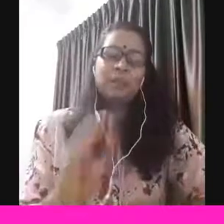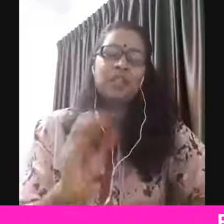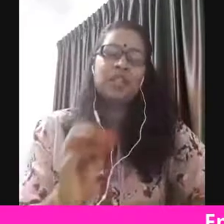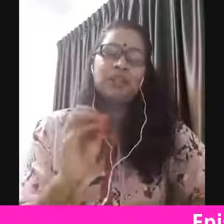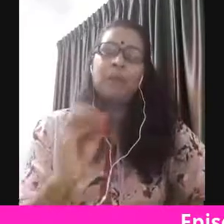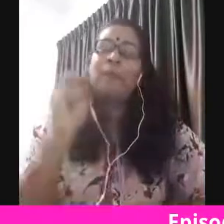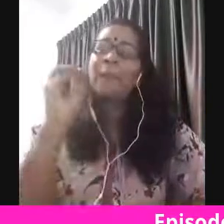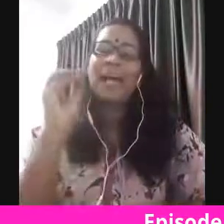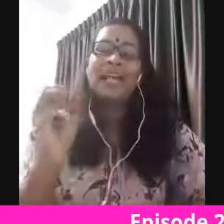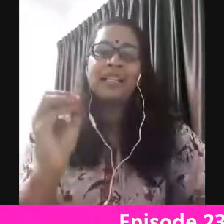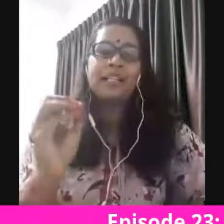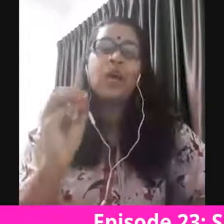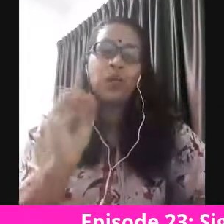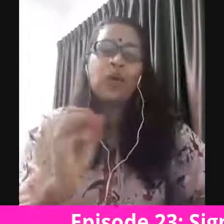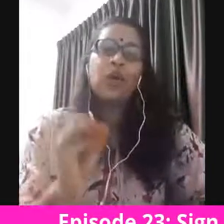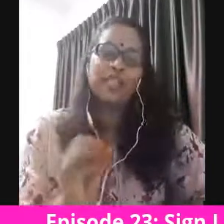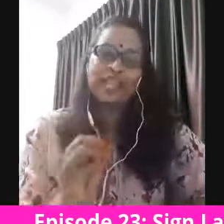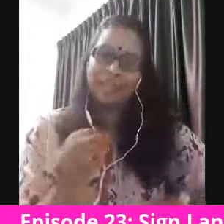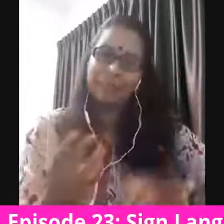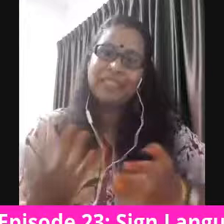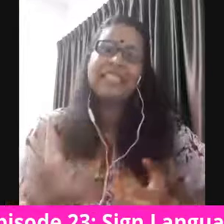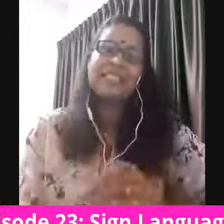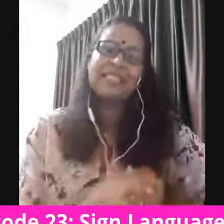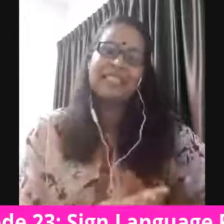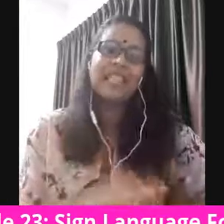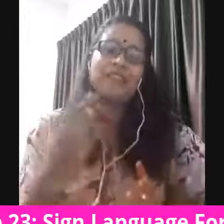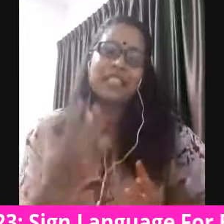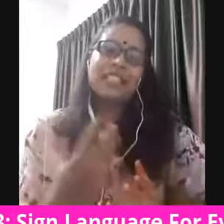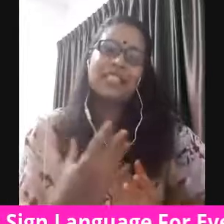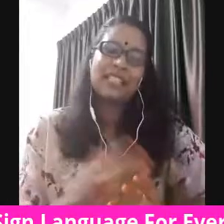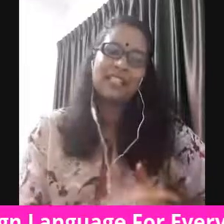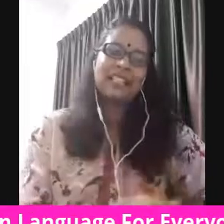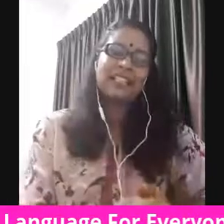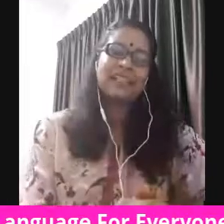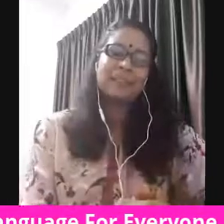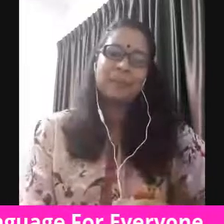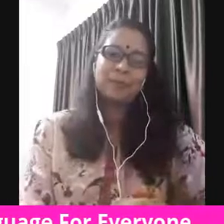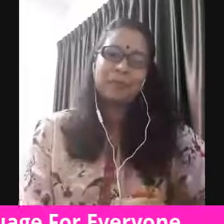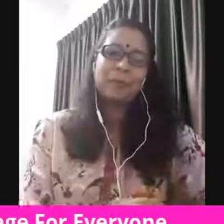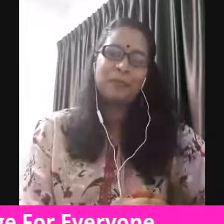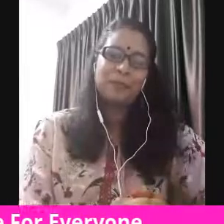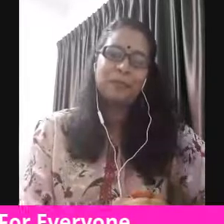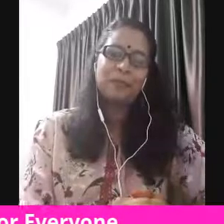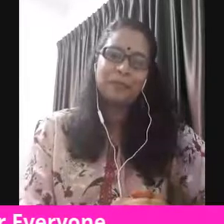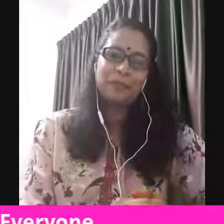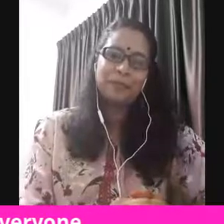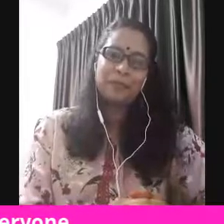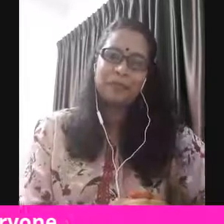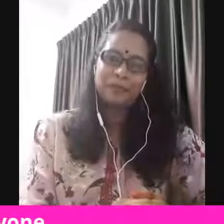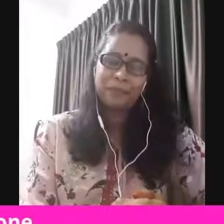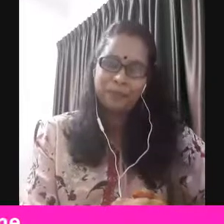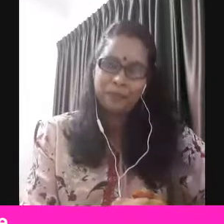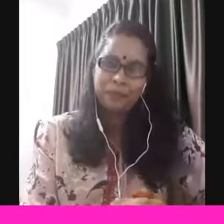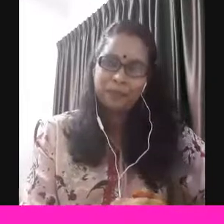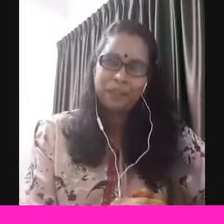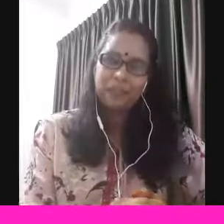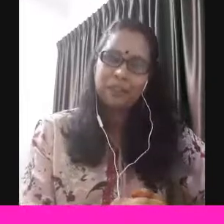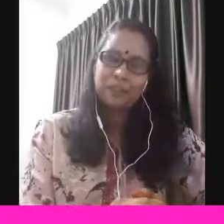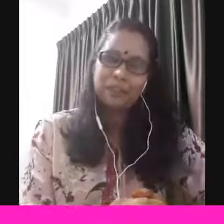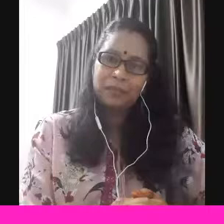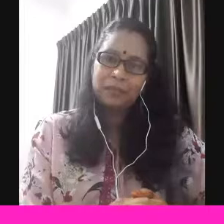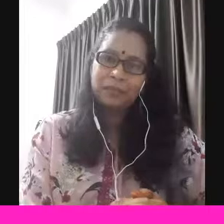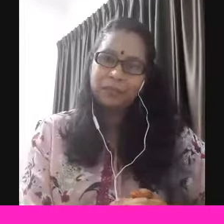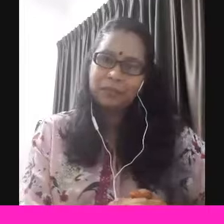channel, Yeah, especially for yeah. parents who got kids, deaf kids. Special, yeah. So speaking about it, Mm-hmm. we're gonna